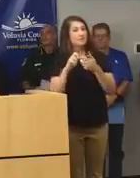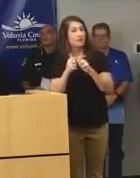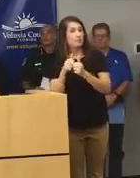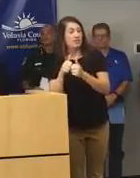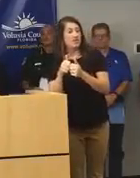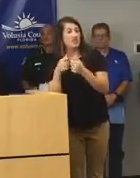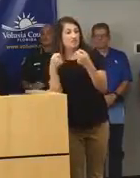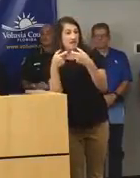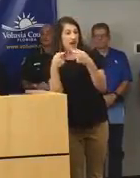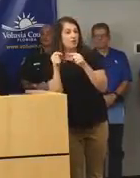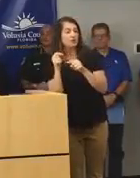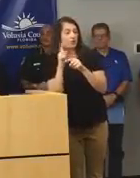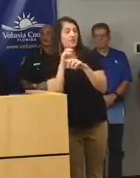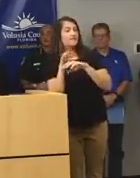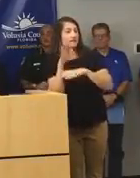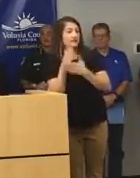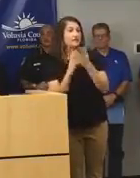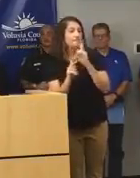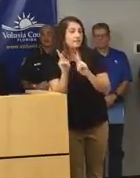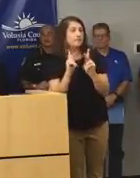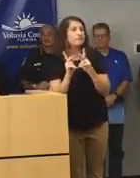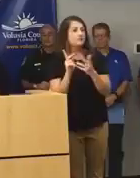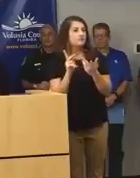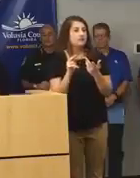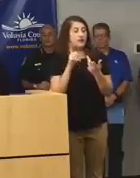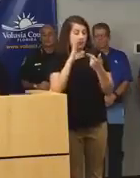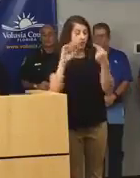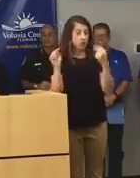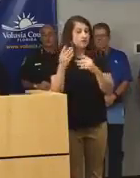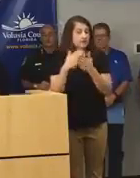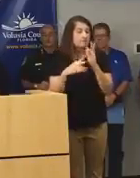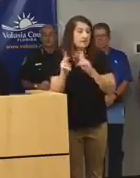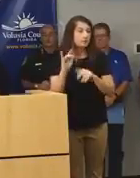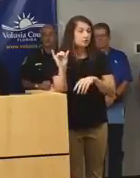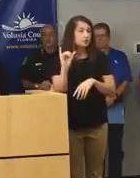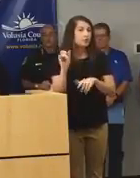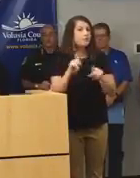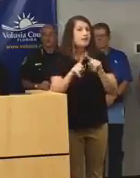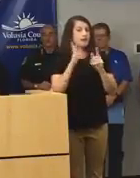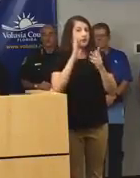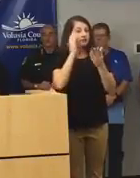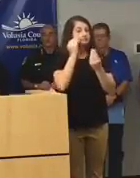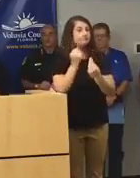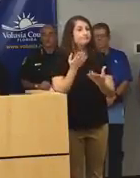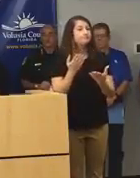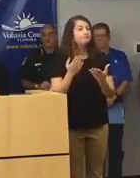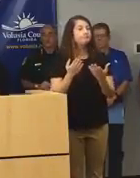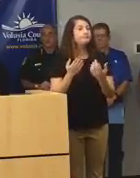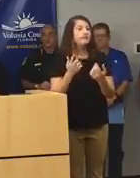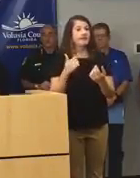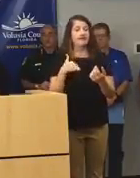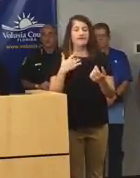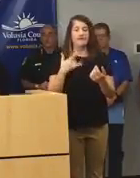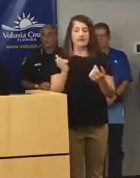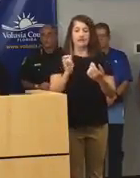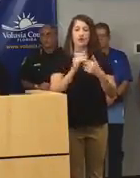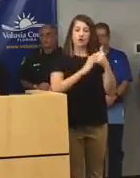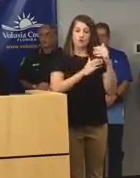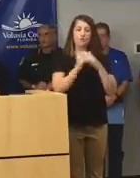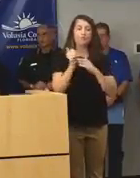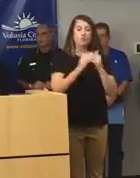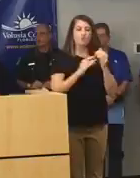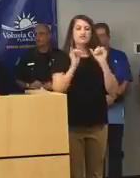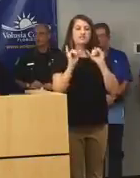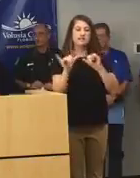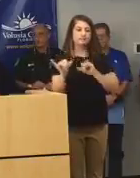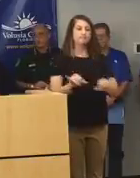have with power is going to really affect some people. And it's going to hurt some people. But I can tell you that I feel comfortable, so does